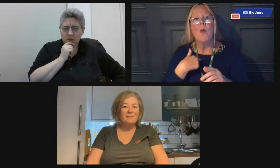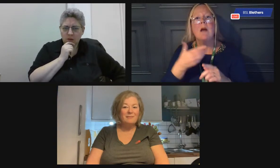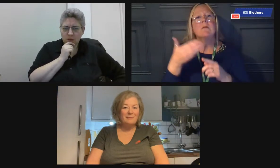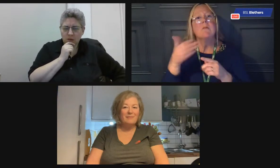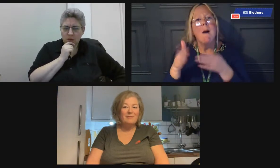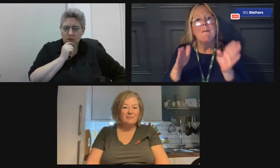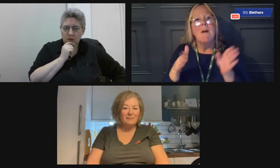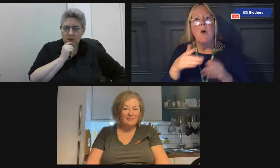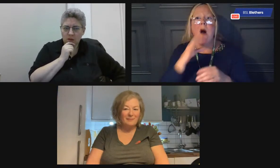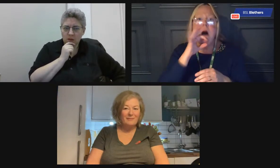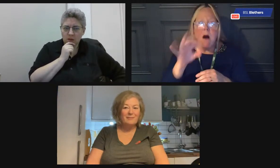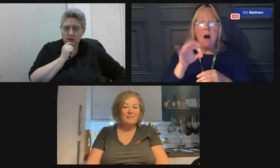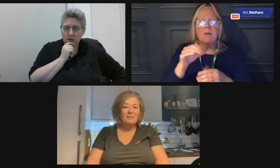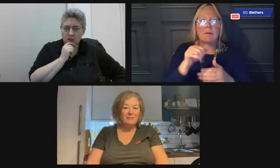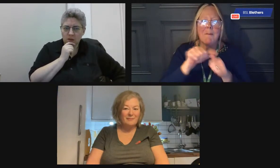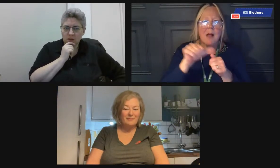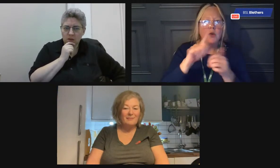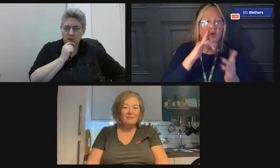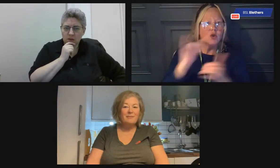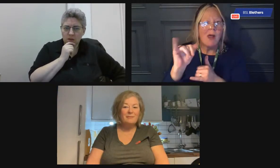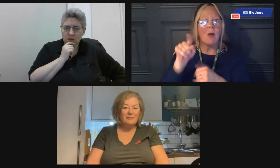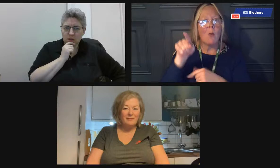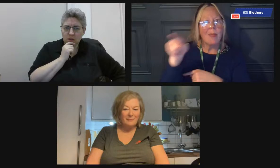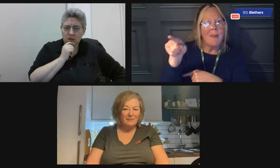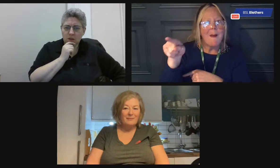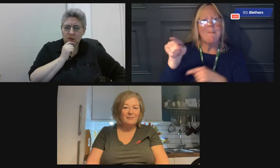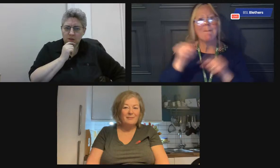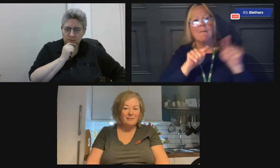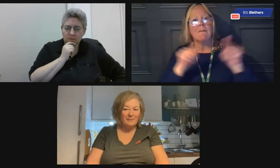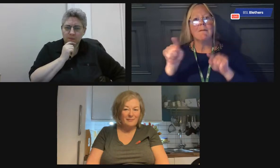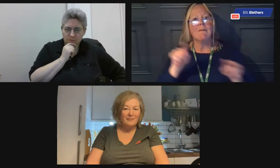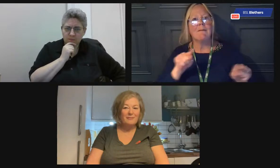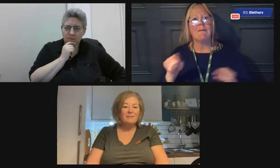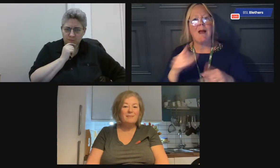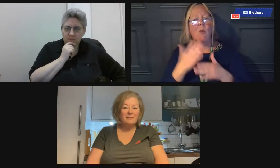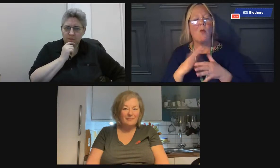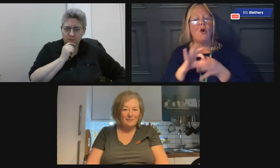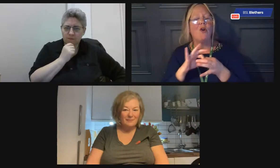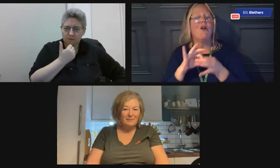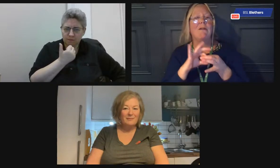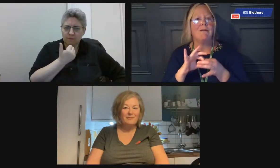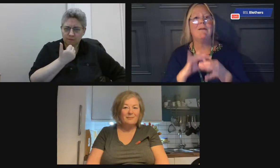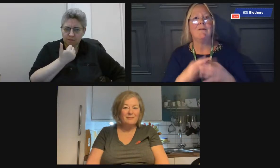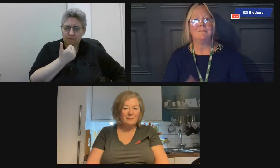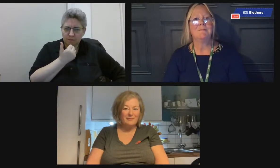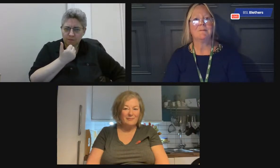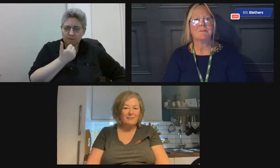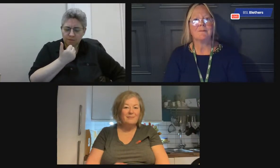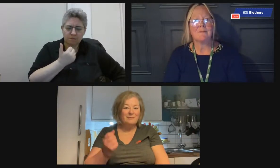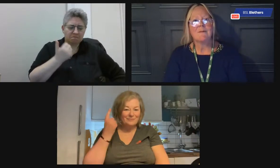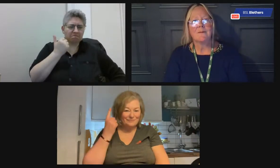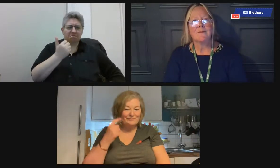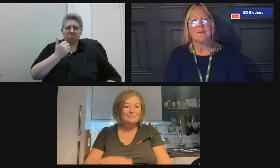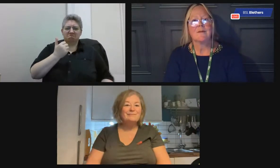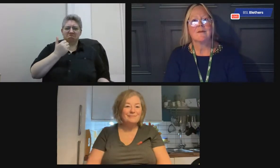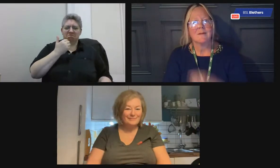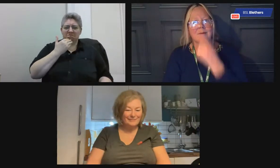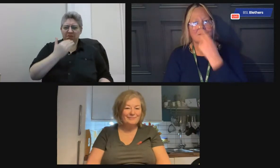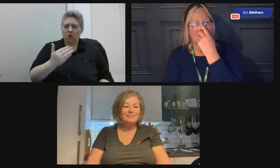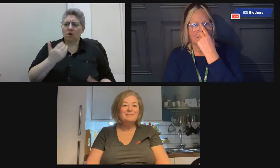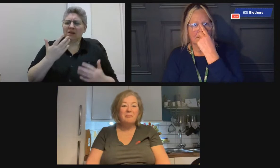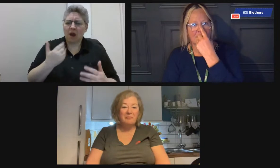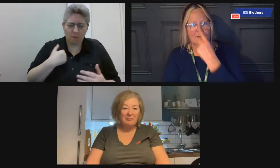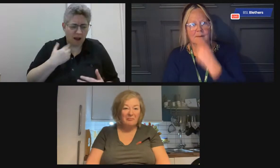experts, but we do kind of signpost people to, you might want to check it with this person, try checking with this person. So we